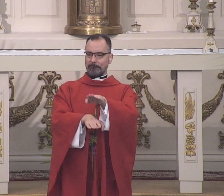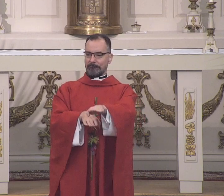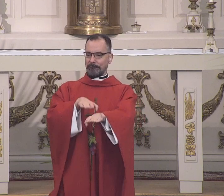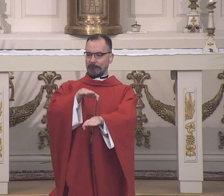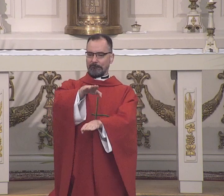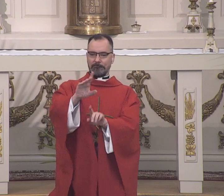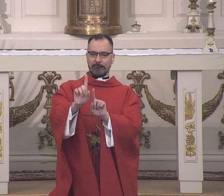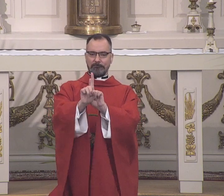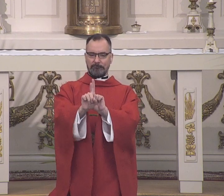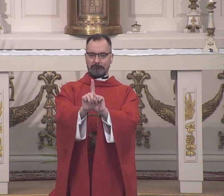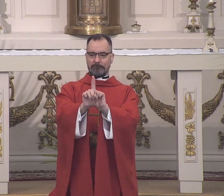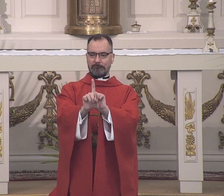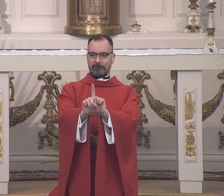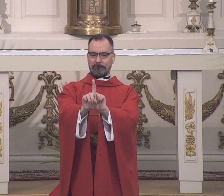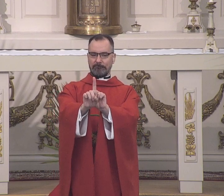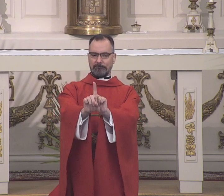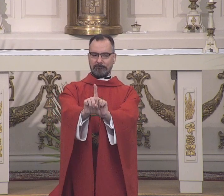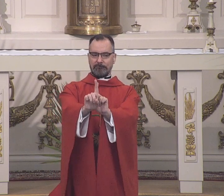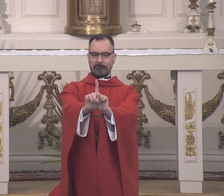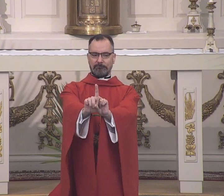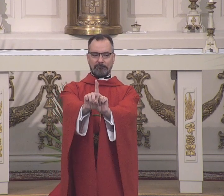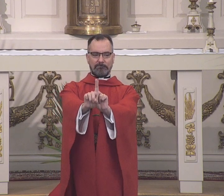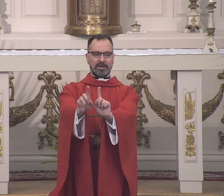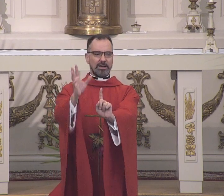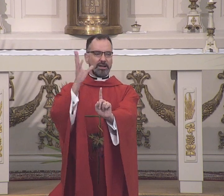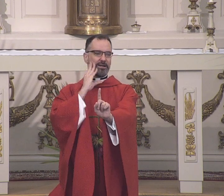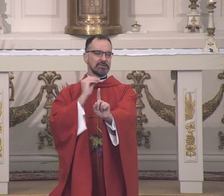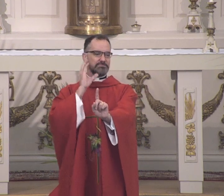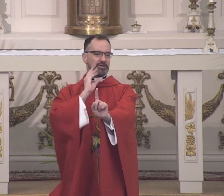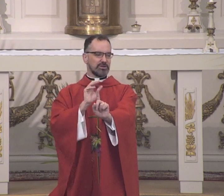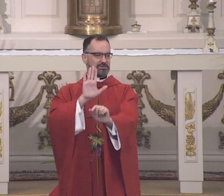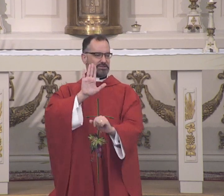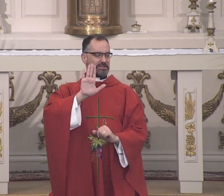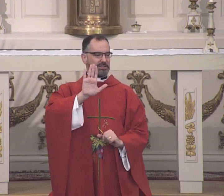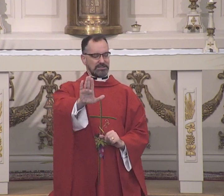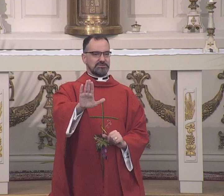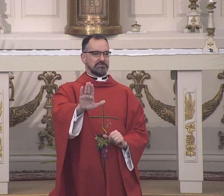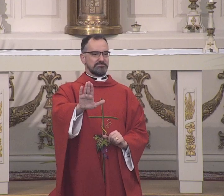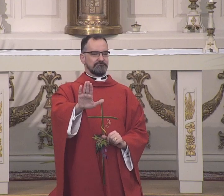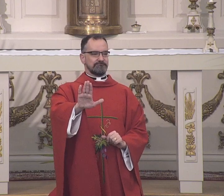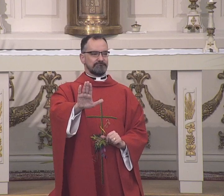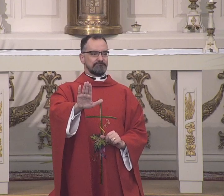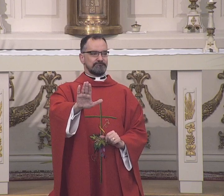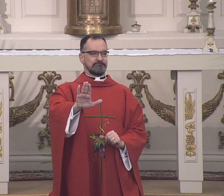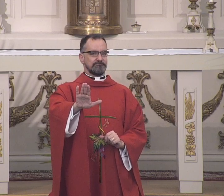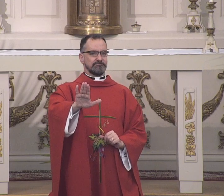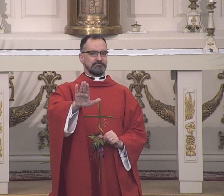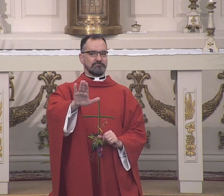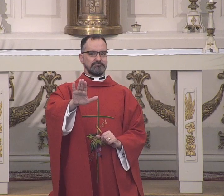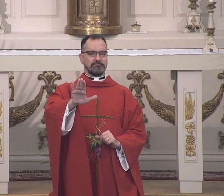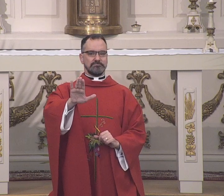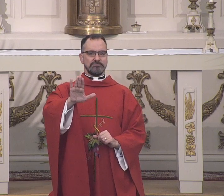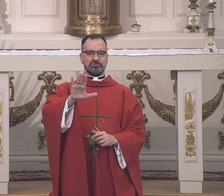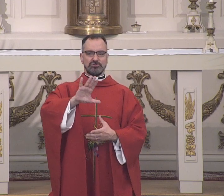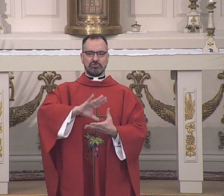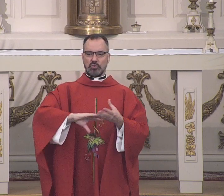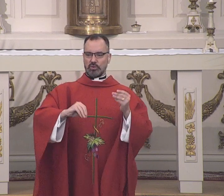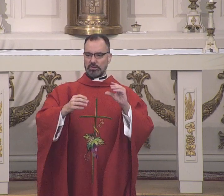That we're joining Jesus in the steps, the very steps that he took, the experience of his life.